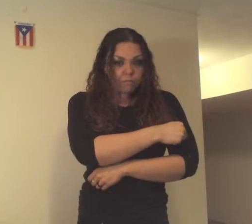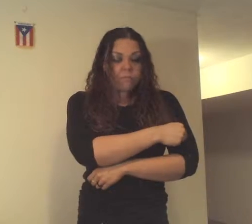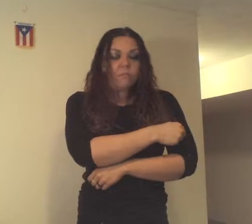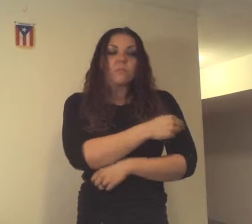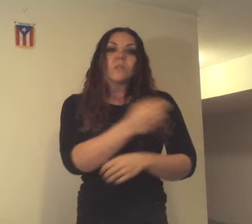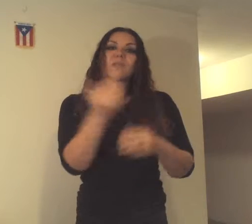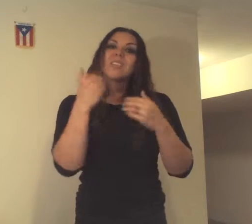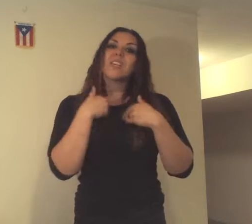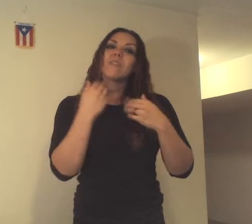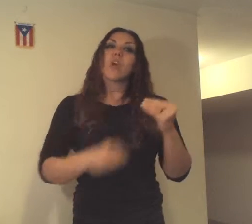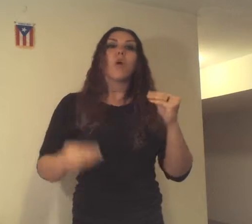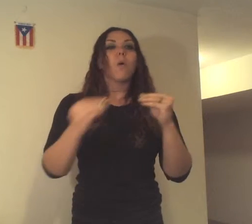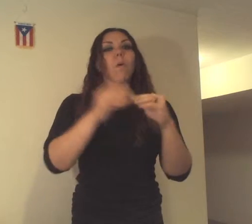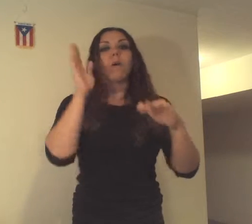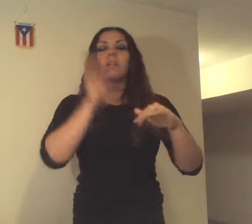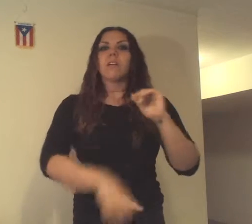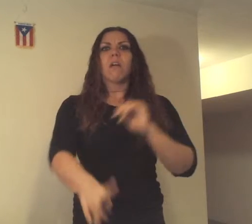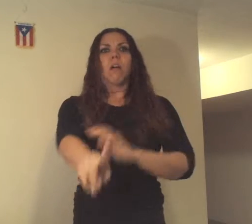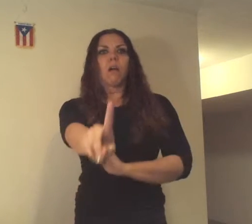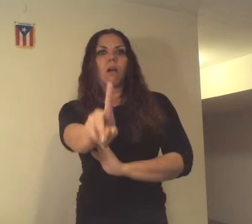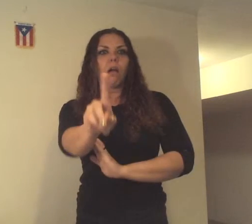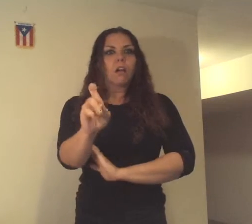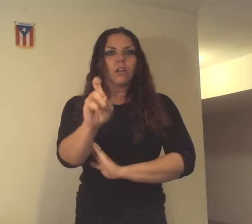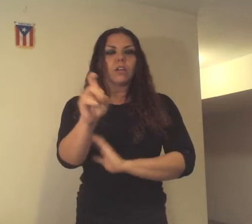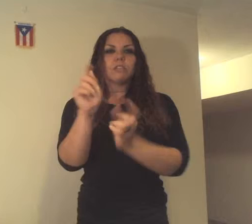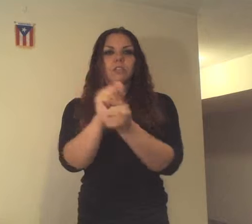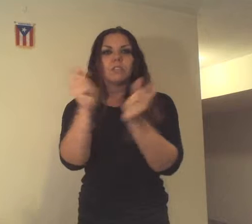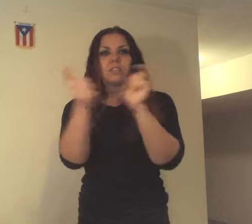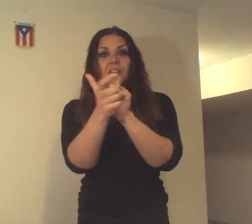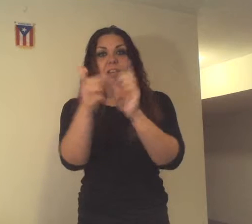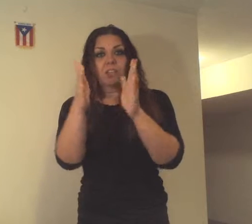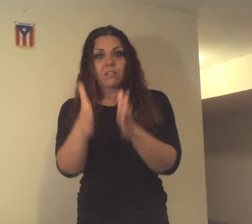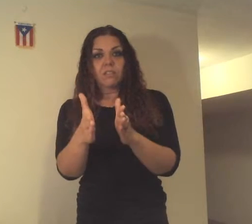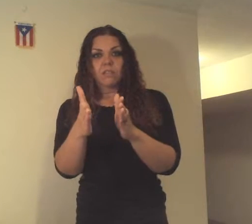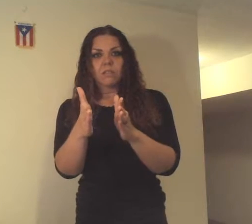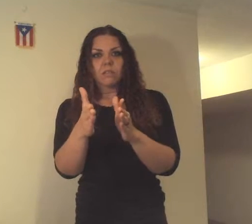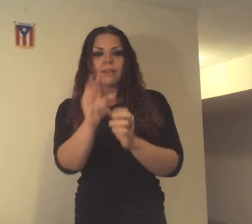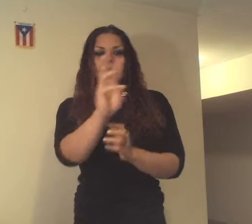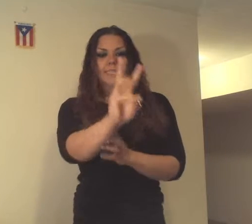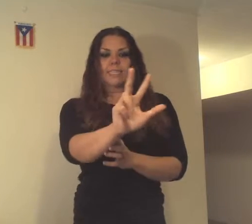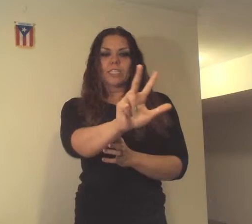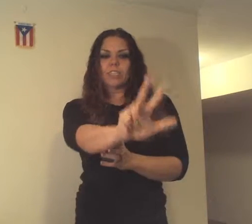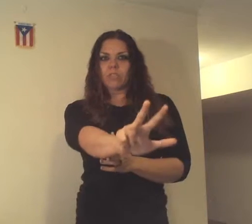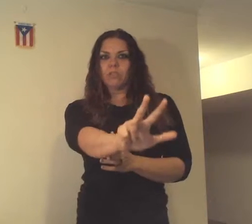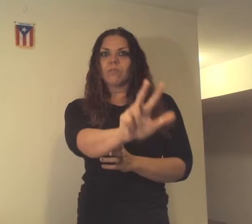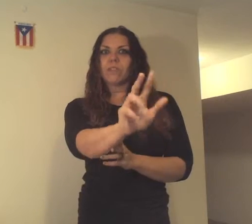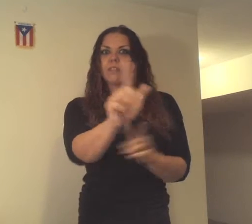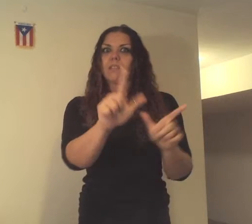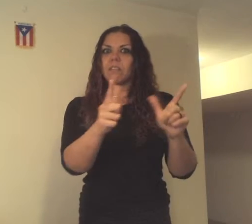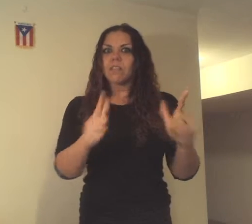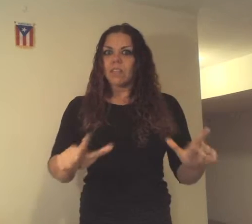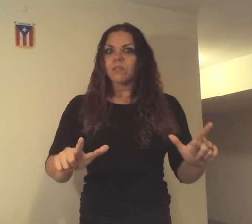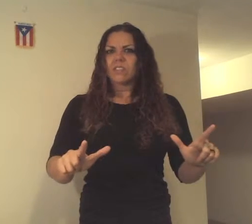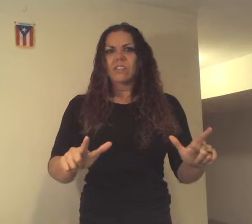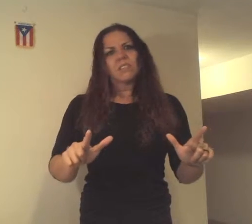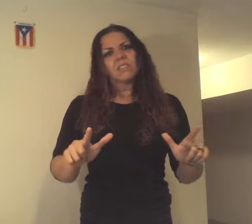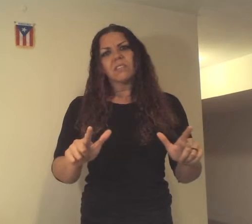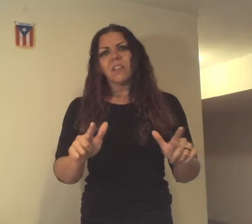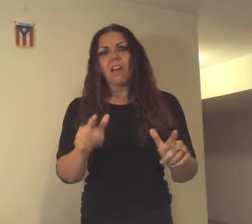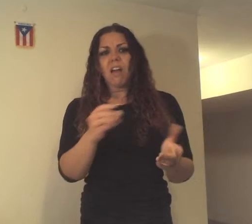than 100 translators covering 63 languages, and we spend millions of dollars just in our little